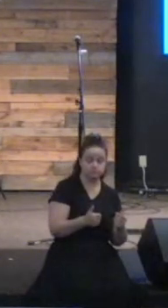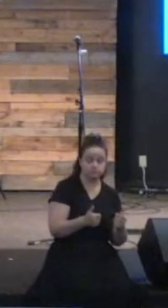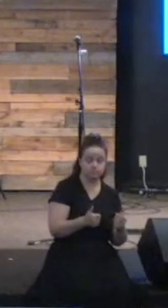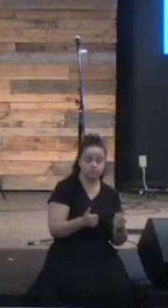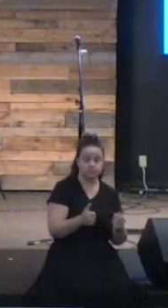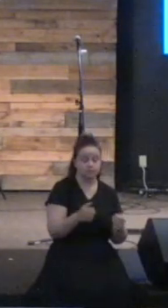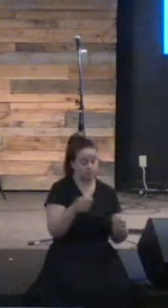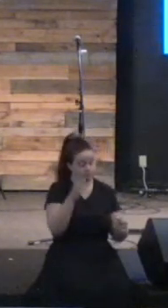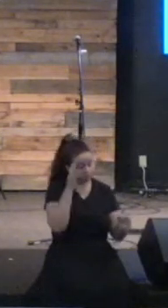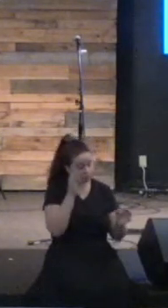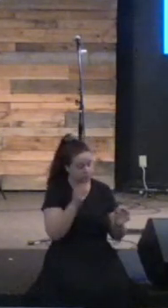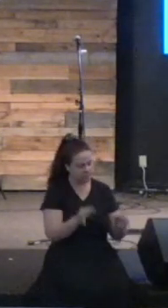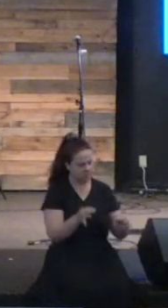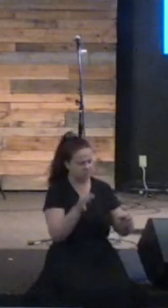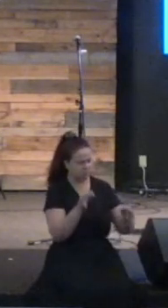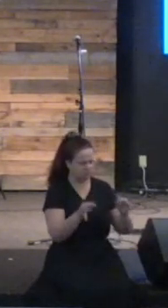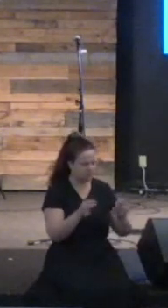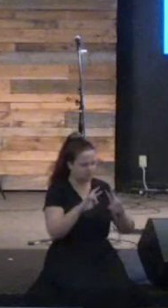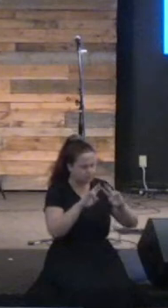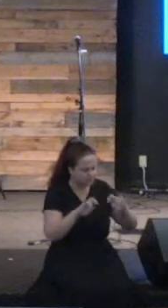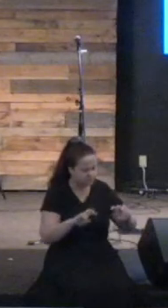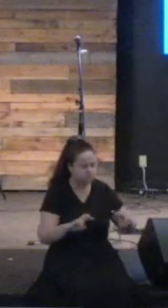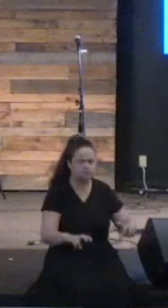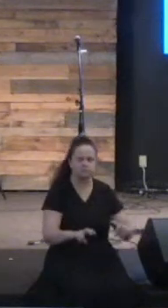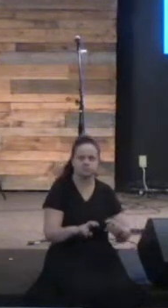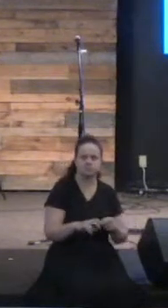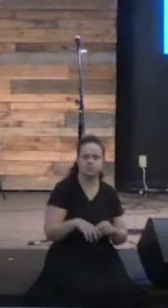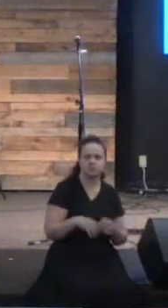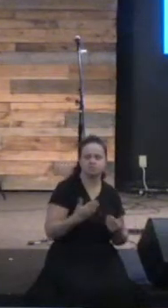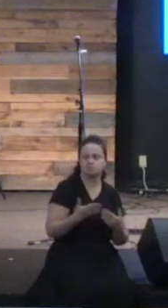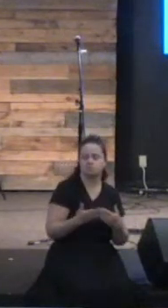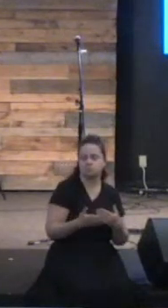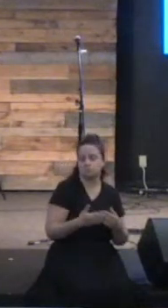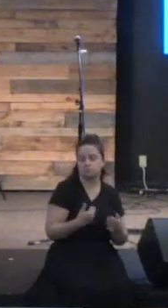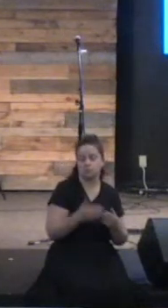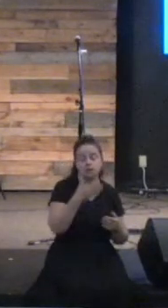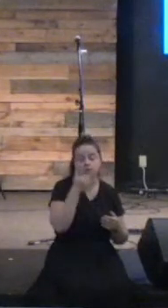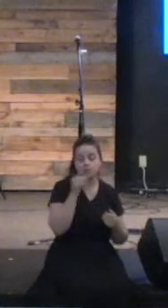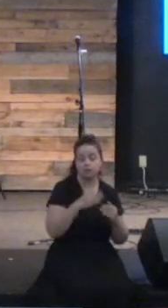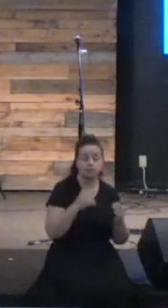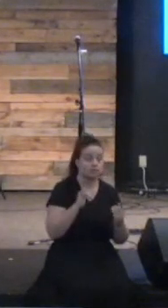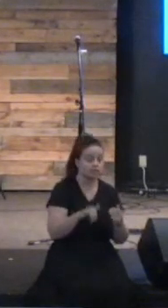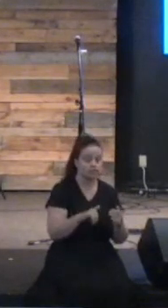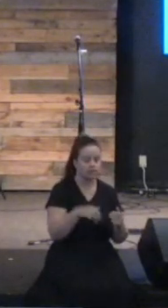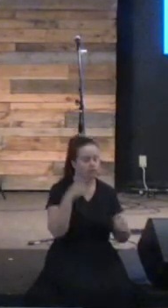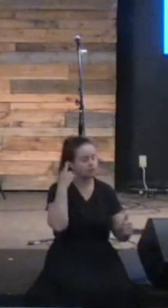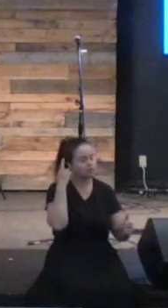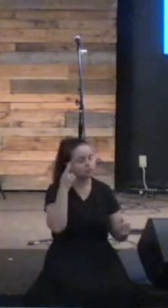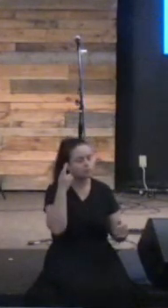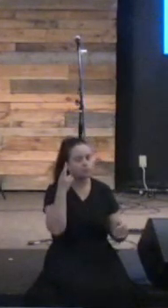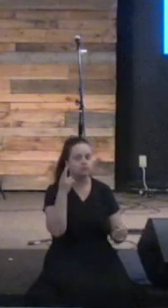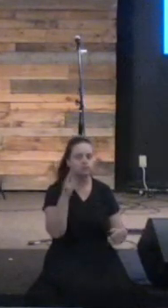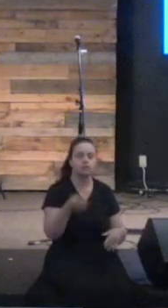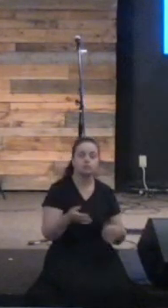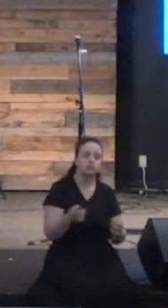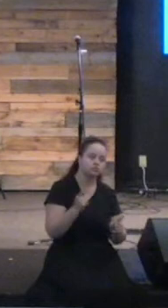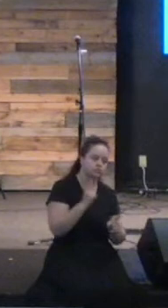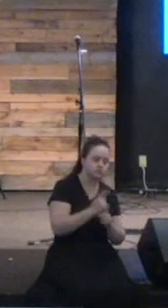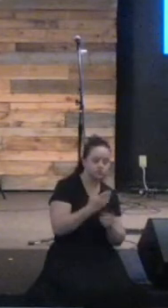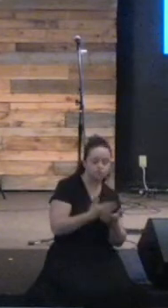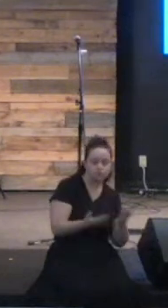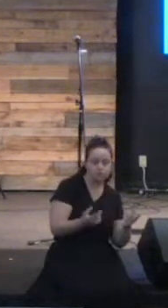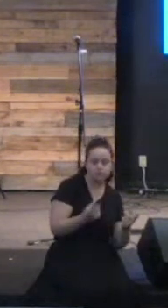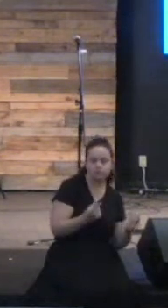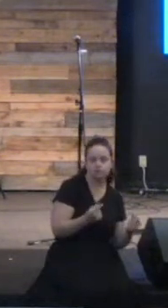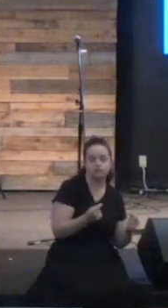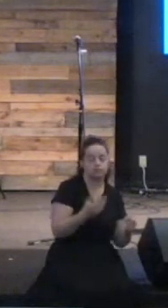to decipher per se or to interpret or even better than that just to reason what is the right thing to do